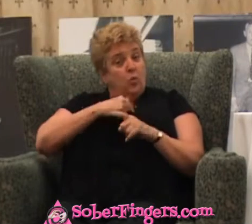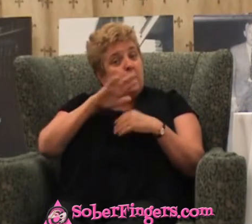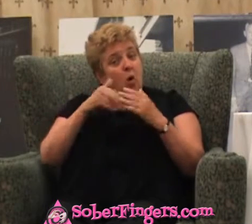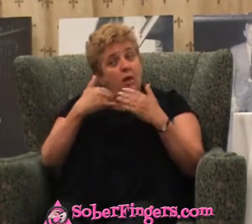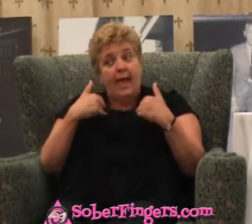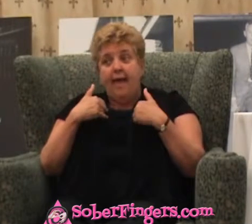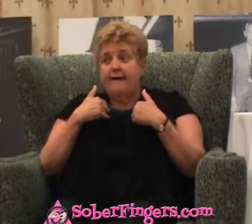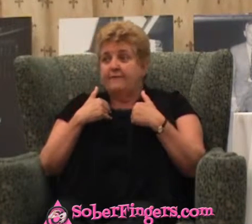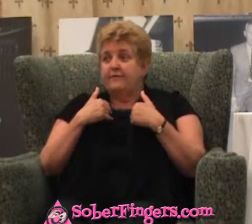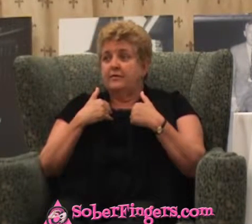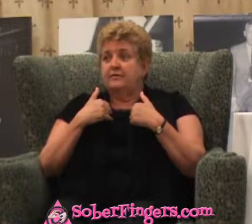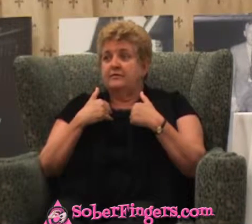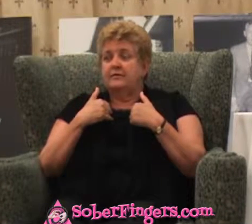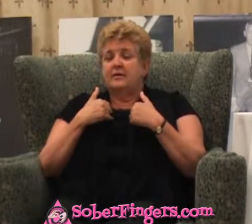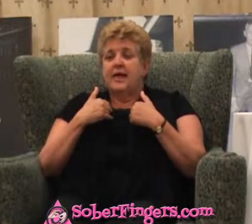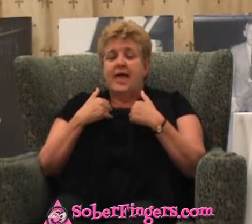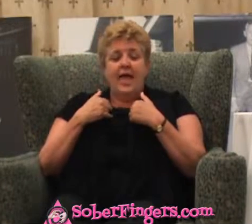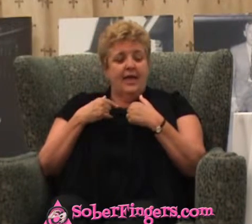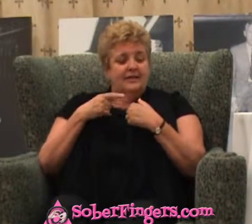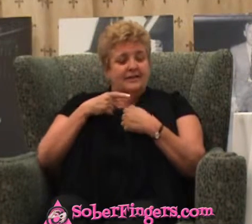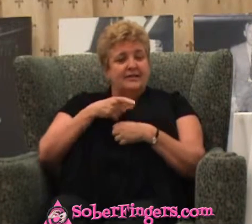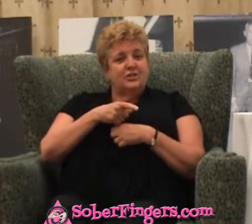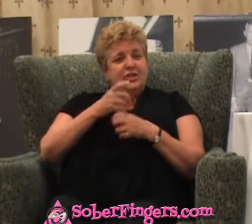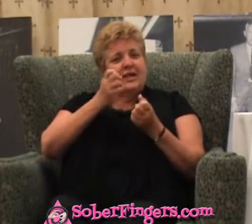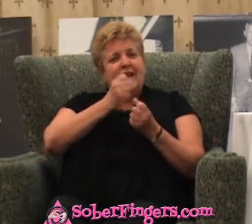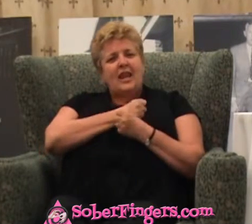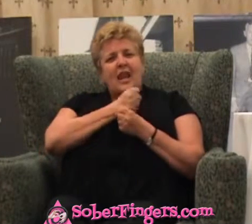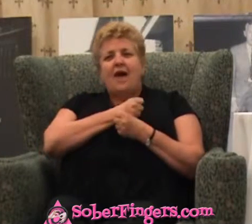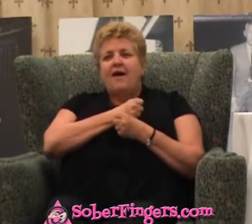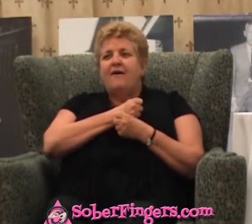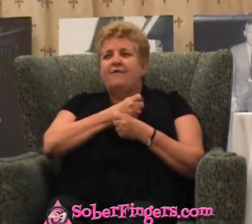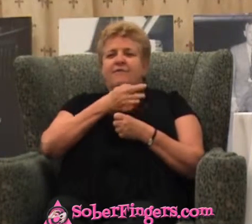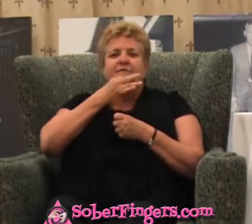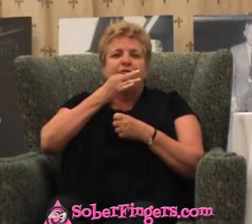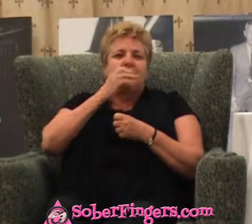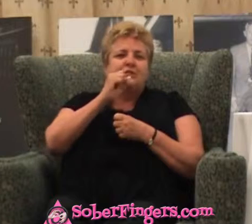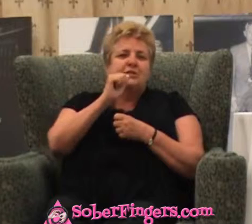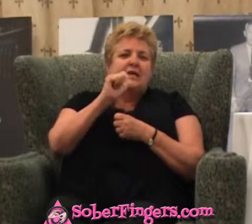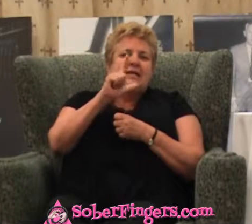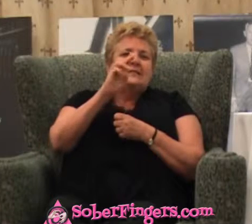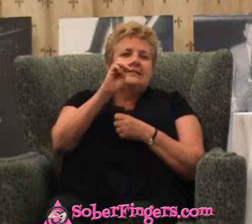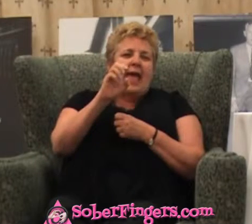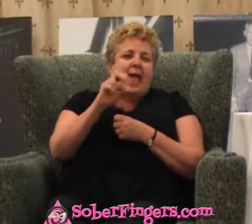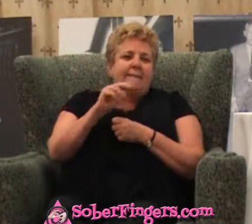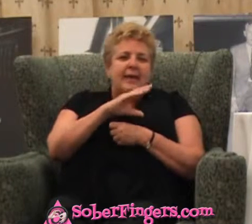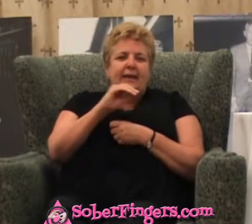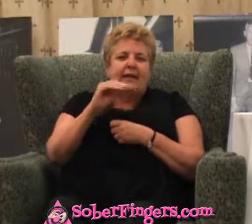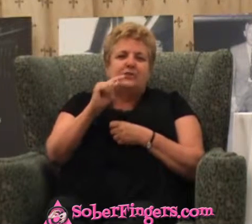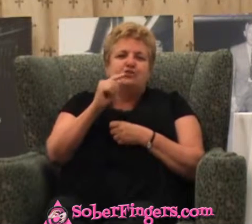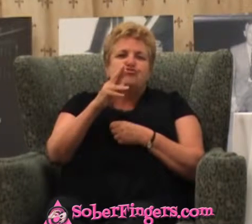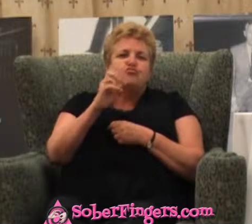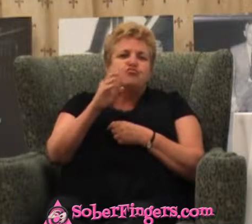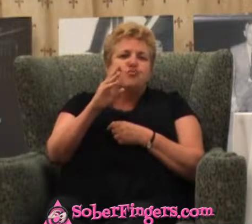and princesses, and she loved fresh salmon and trout and ice cream. Haagen-Dazs was her